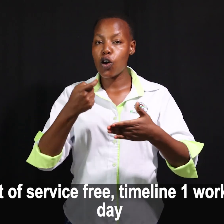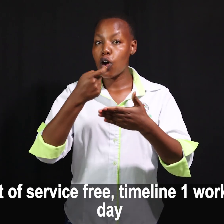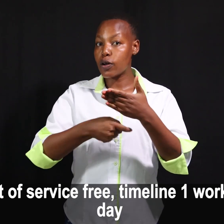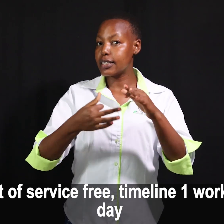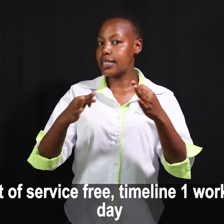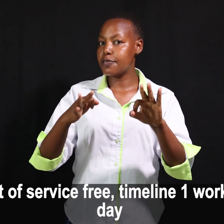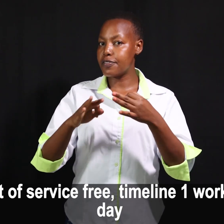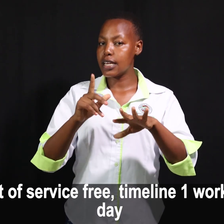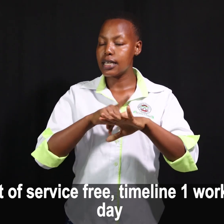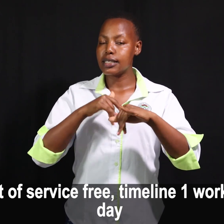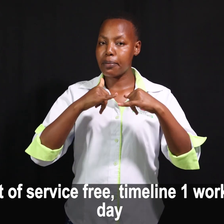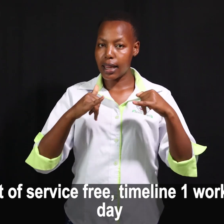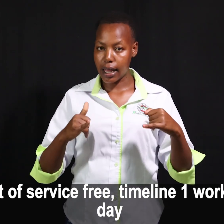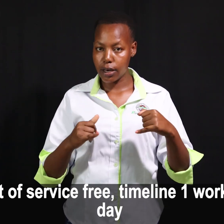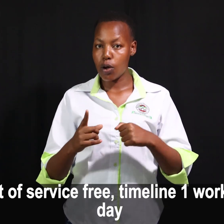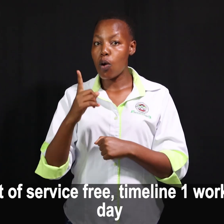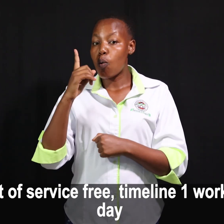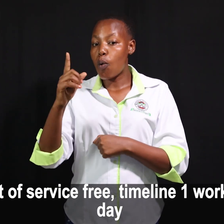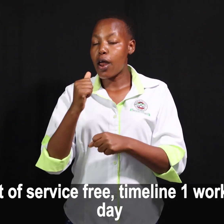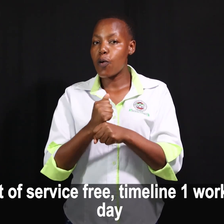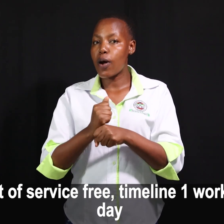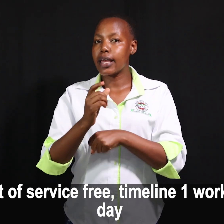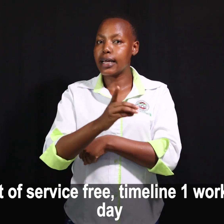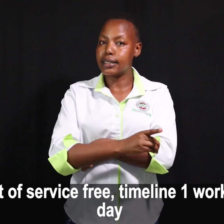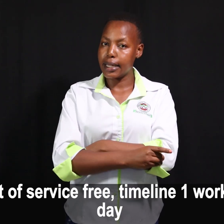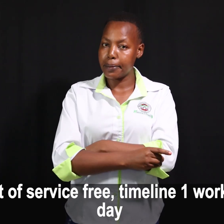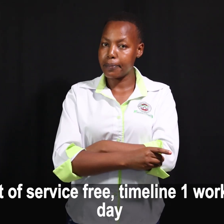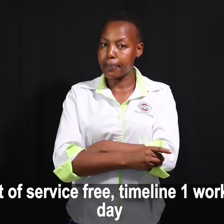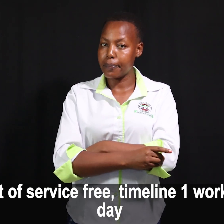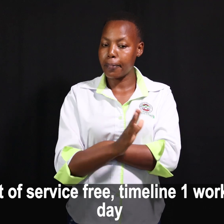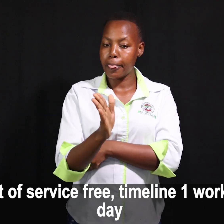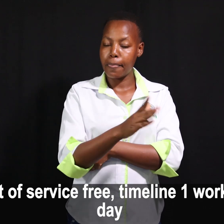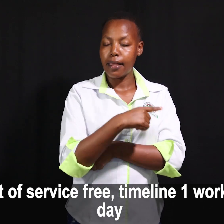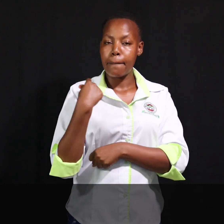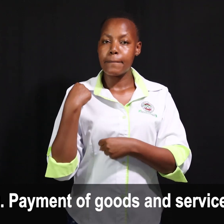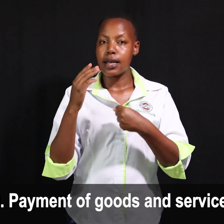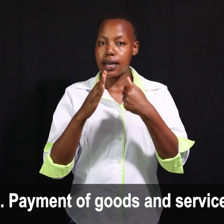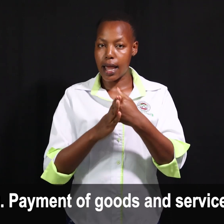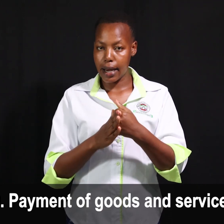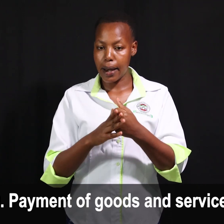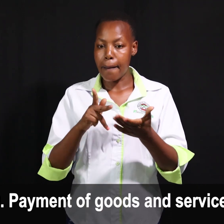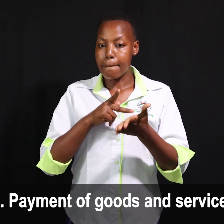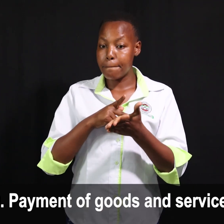free. Timeline 1 working day. 9. Payment of goods and